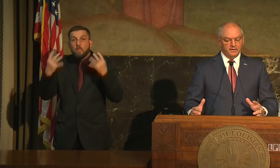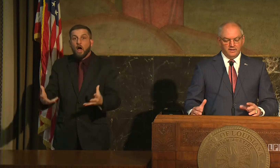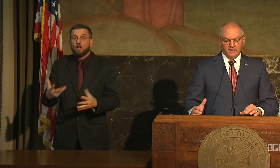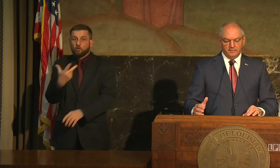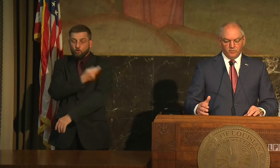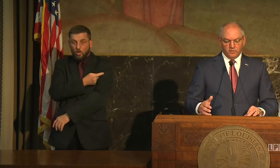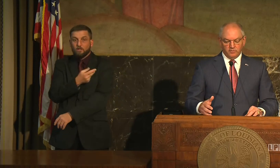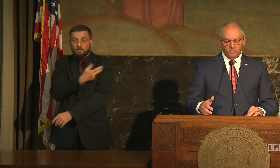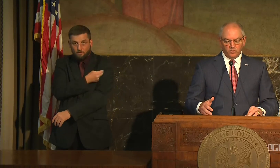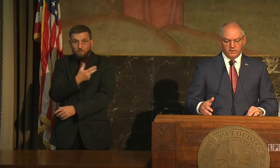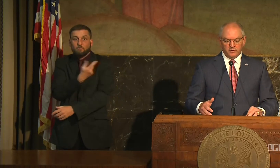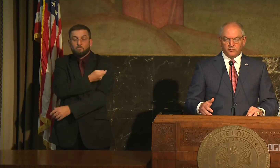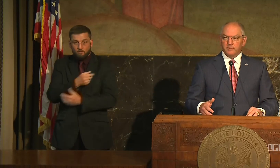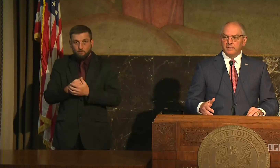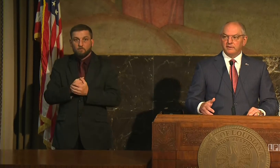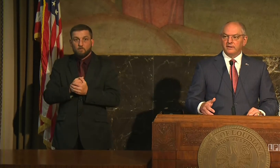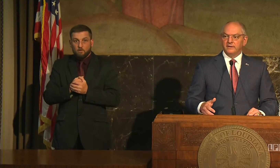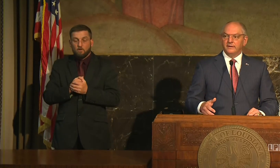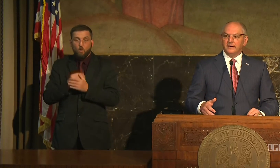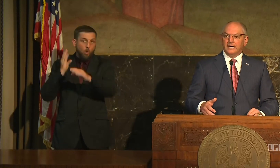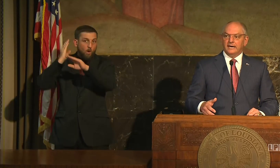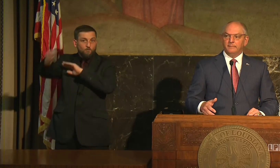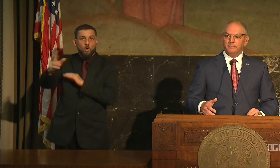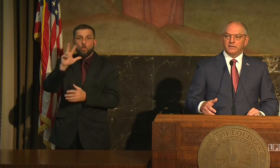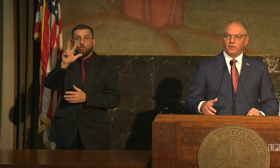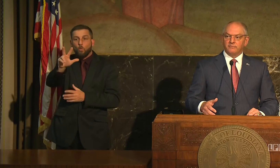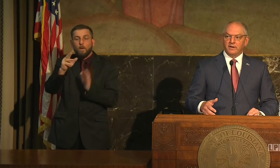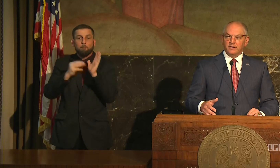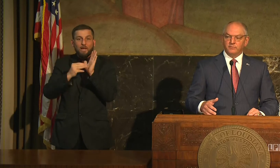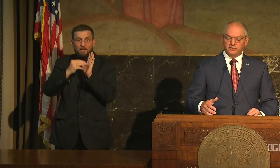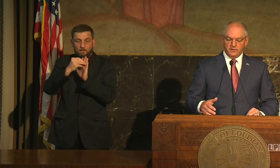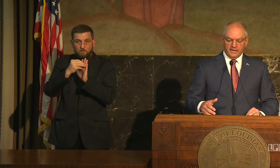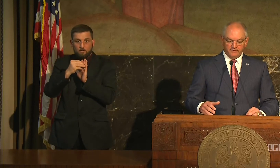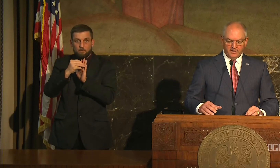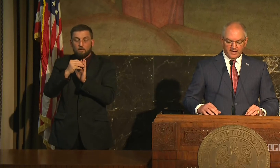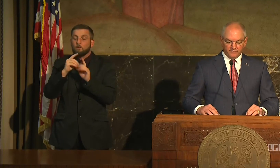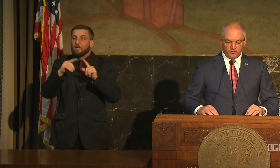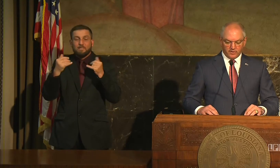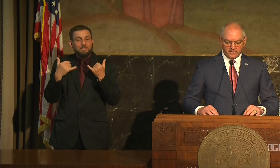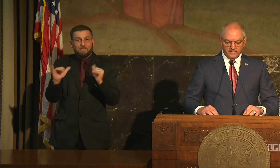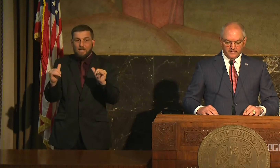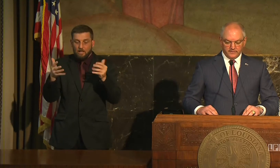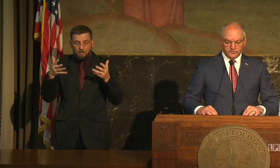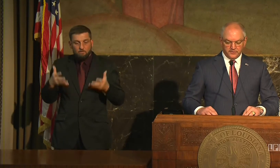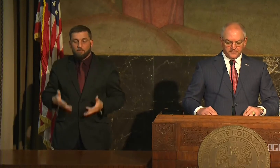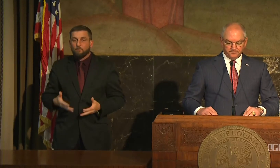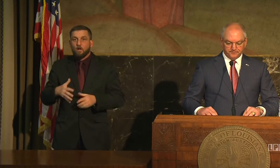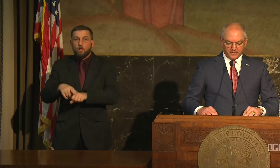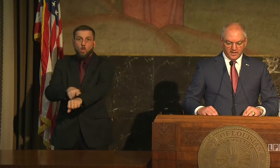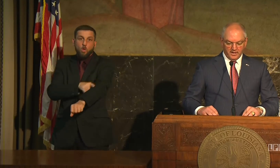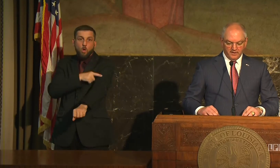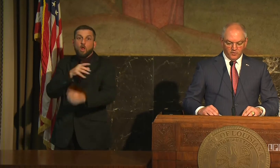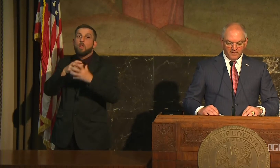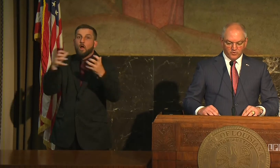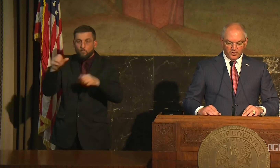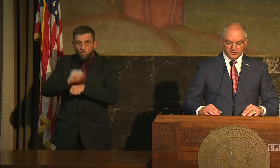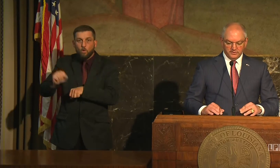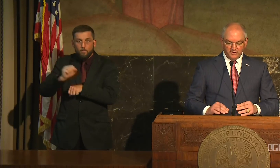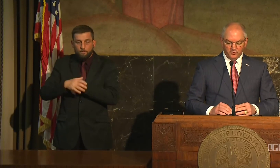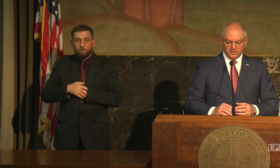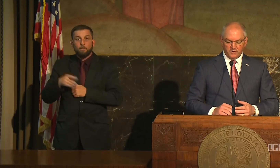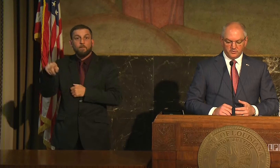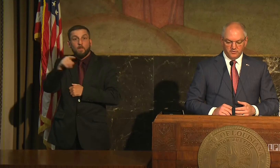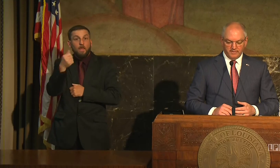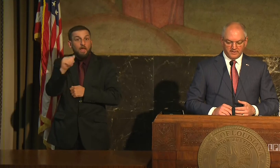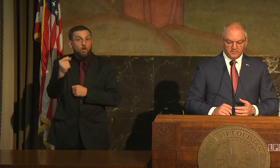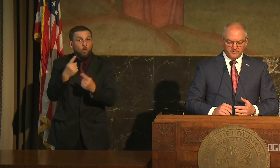out, more than 3 million. But quite frankly, we still have a lot of work to do. If you have questions,